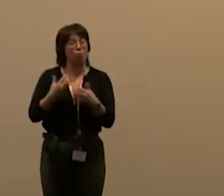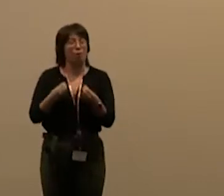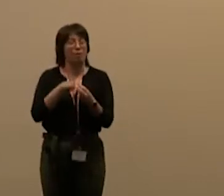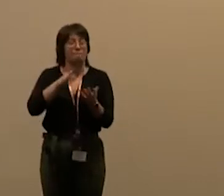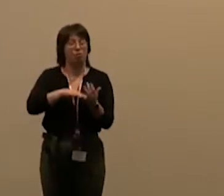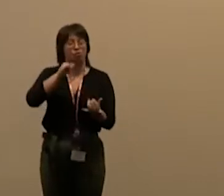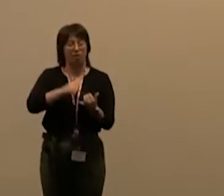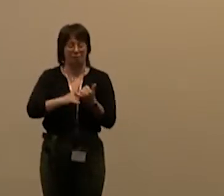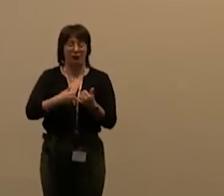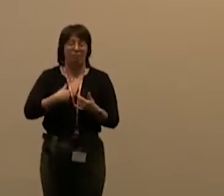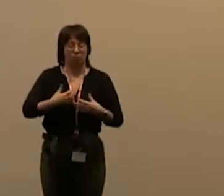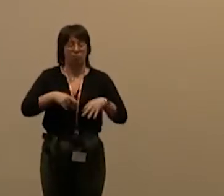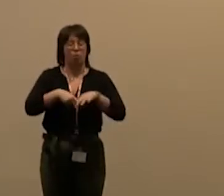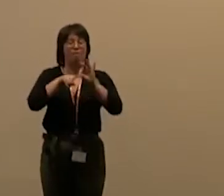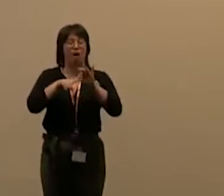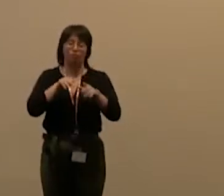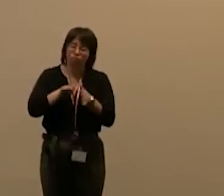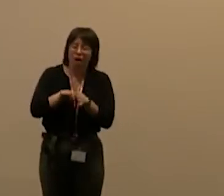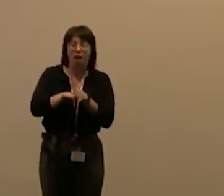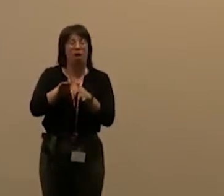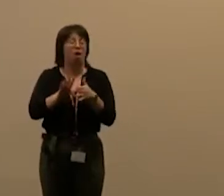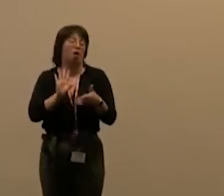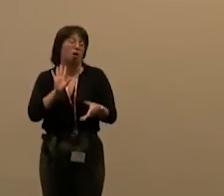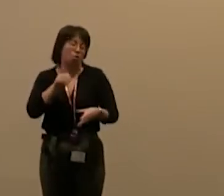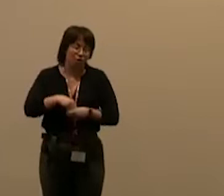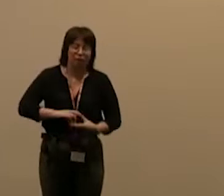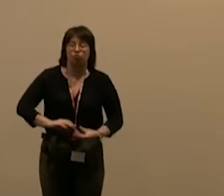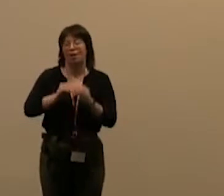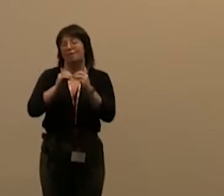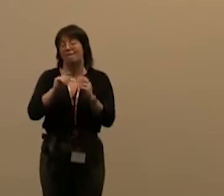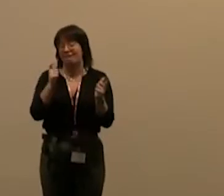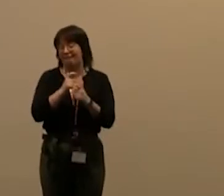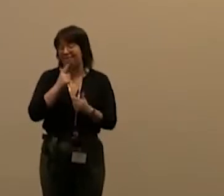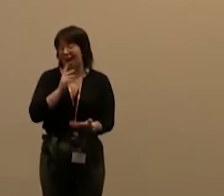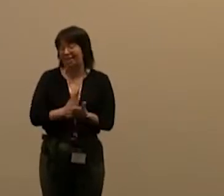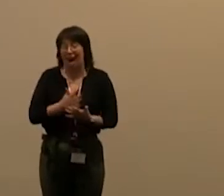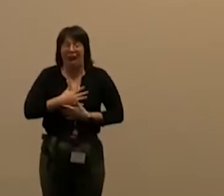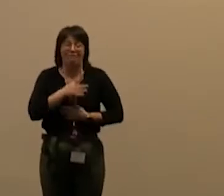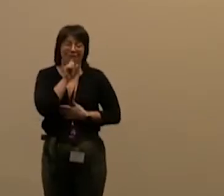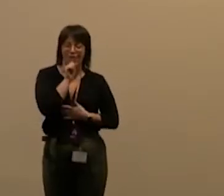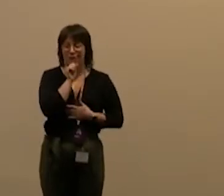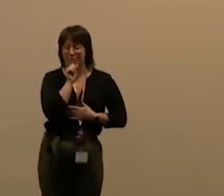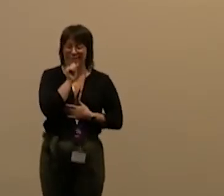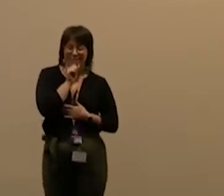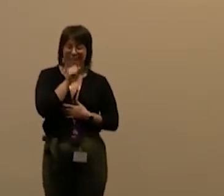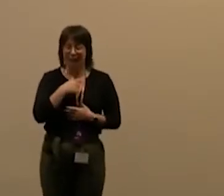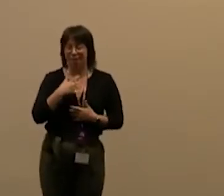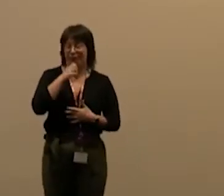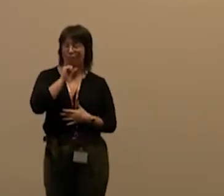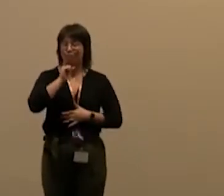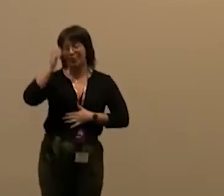Microsoft certified trainer, MVP alumni, all of that, content creator. Fun fact about me, I love karaoke, so I call myself the karaoke